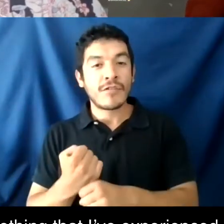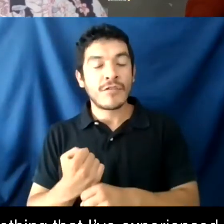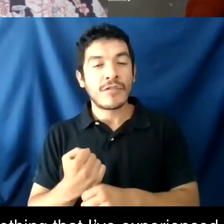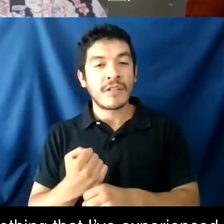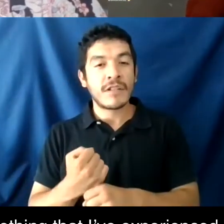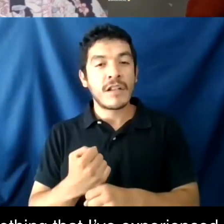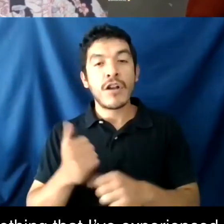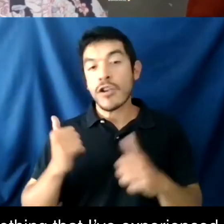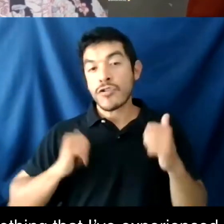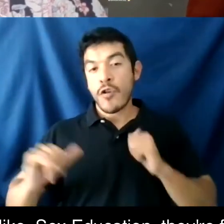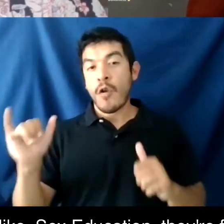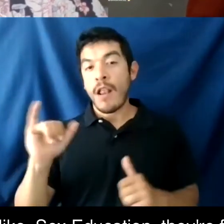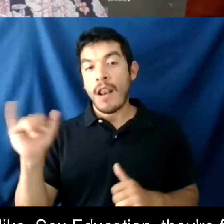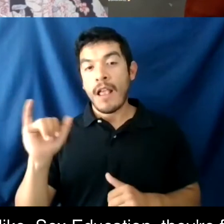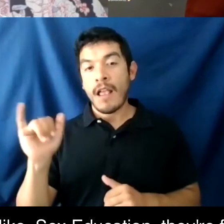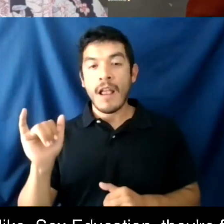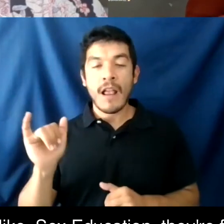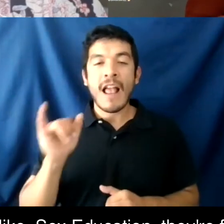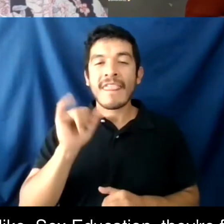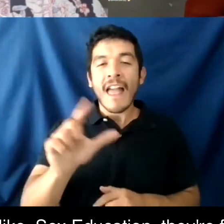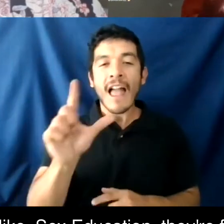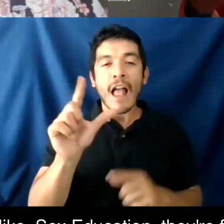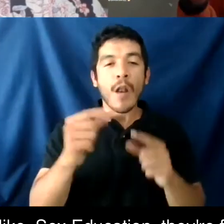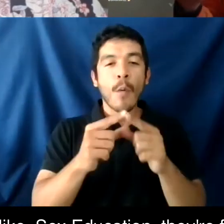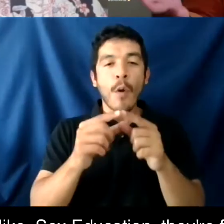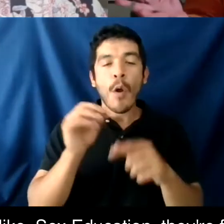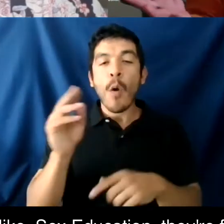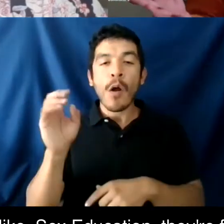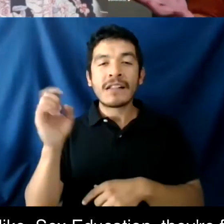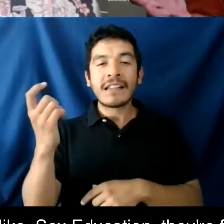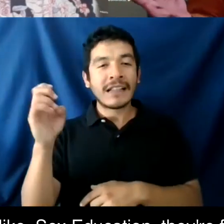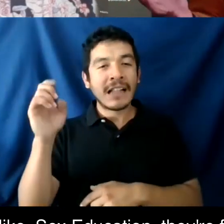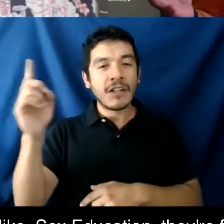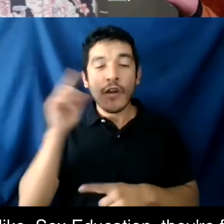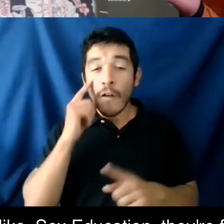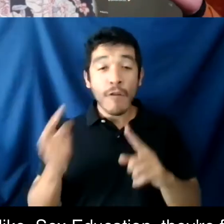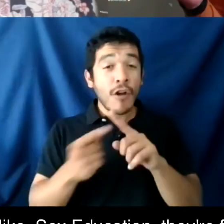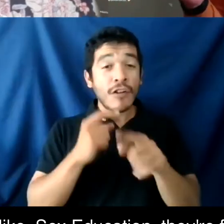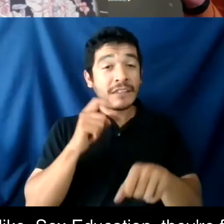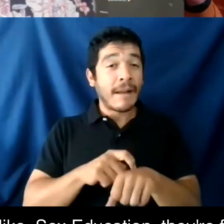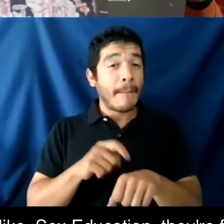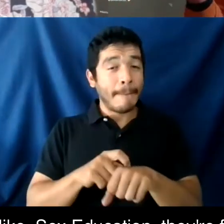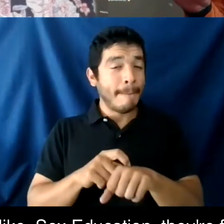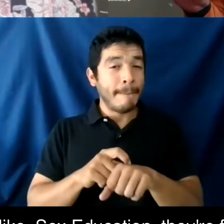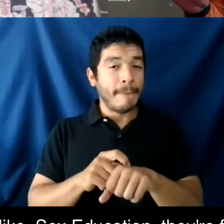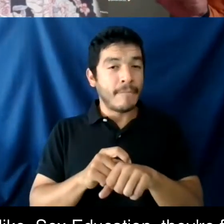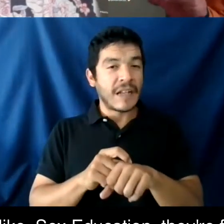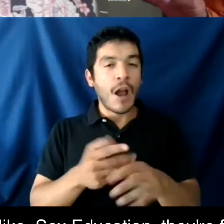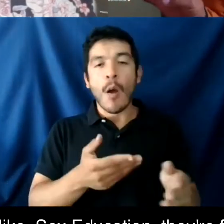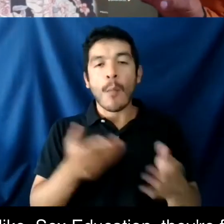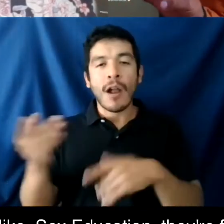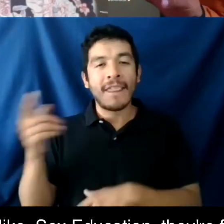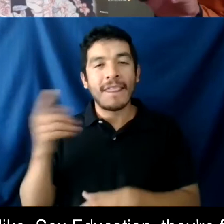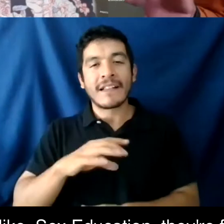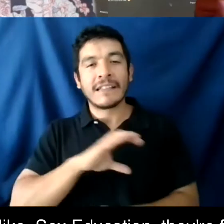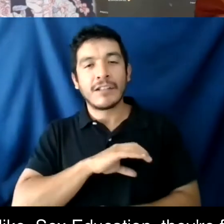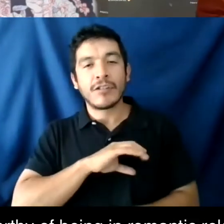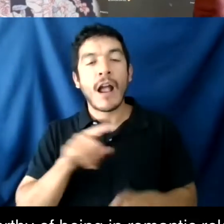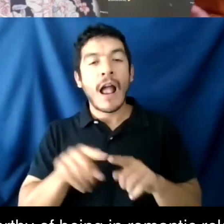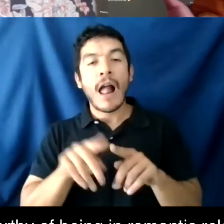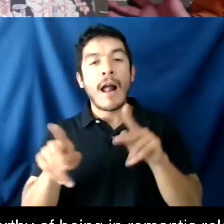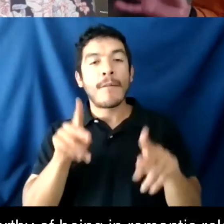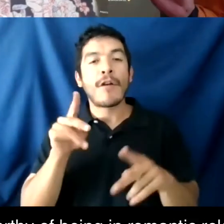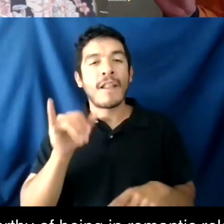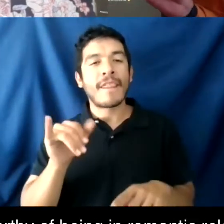shows like the L Word or like Sex Education. They're for the first time like bringing these characters as people that